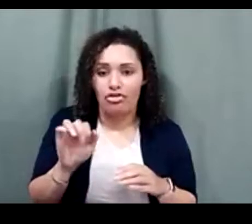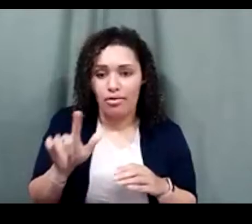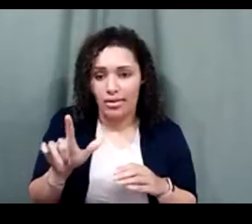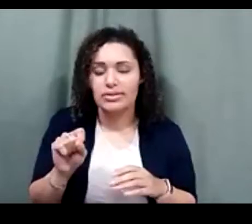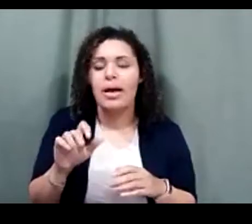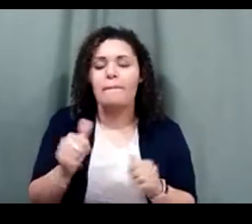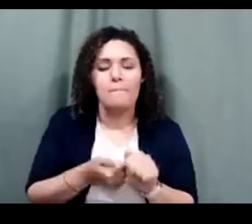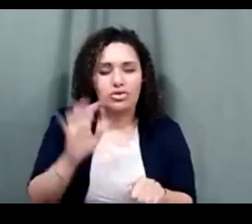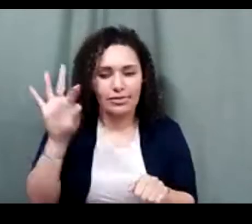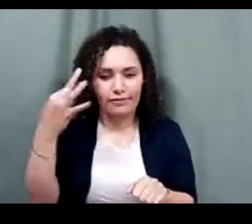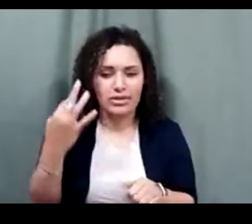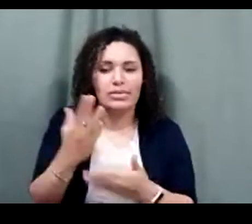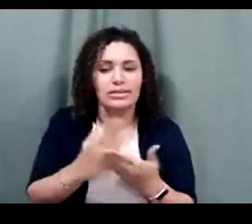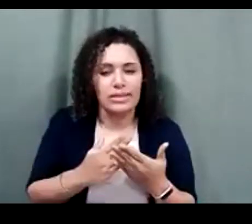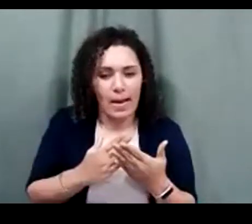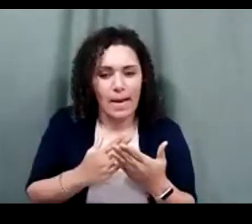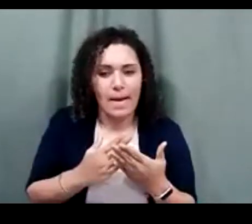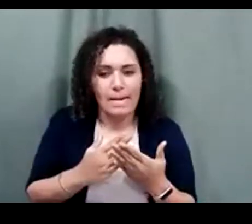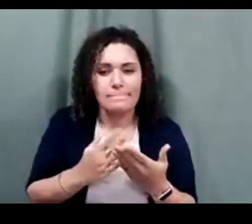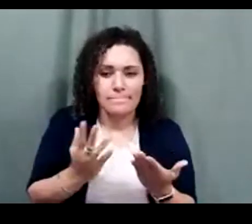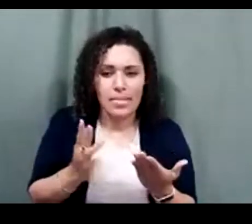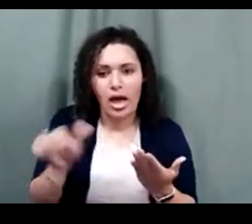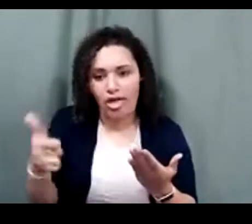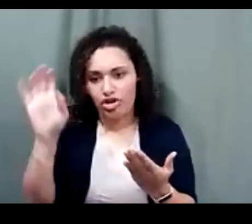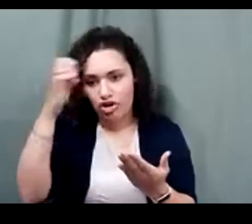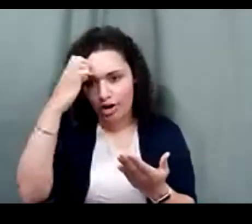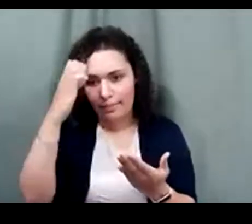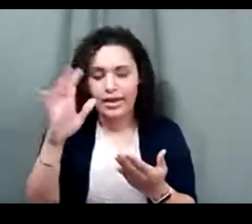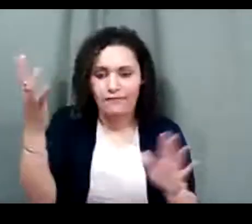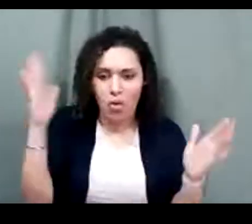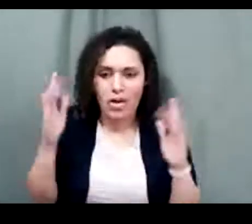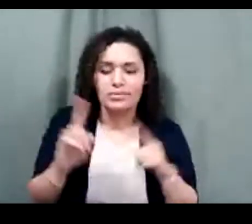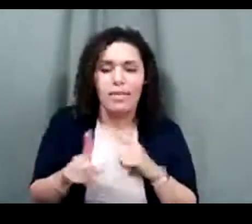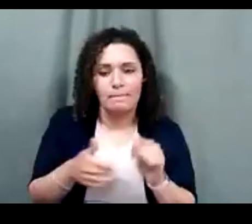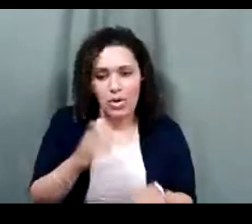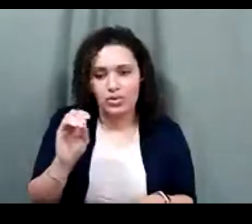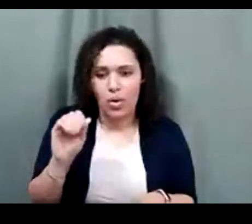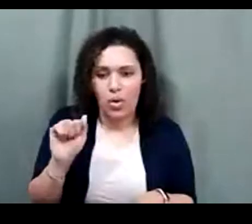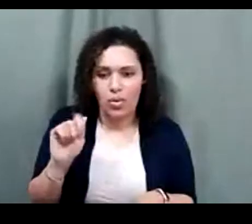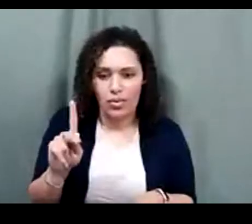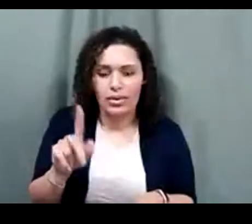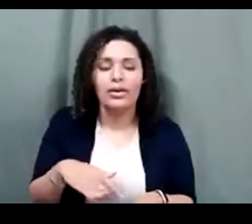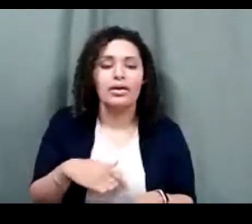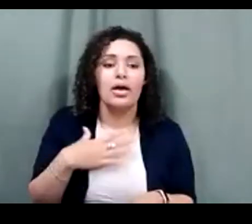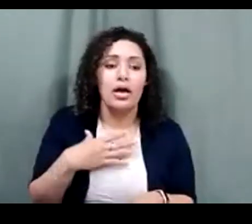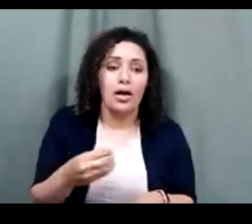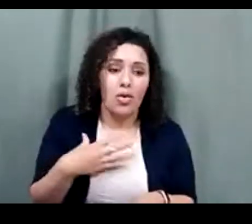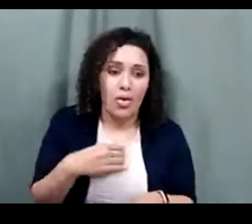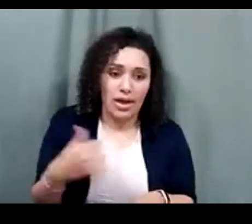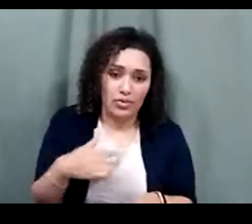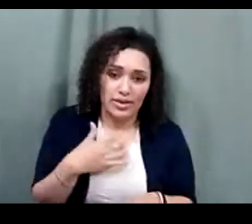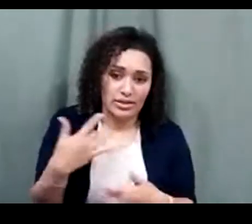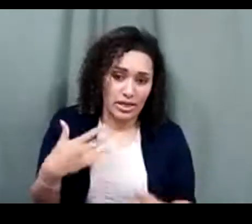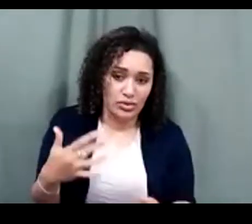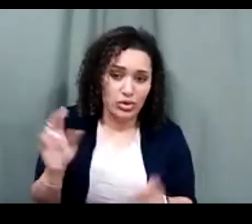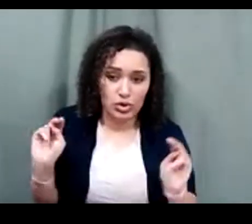mix of different European forests, but we use all oak barrels. They just have some kind of oak. So, and for the whites, for the most part, we use fairly neutral